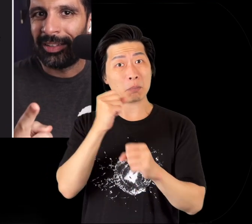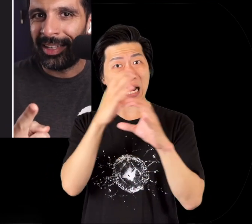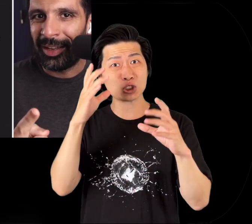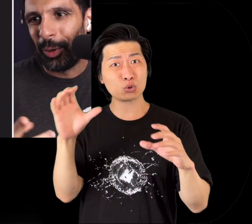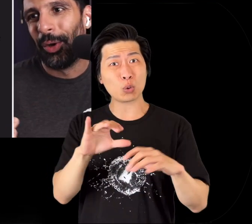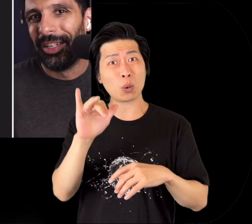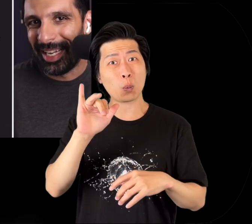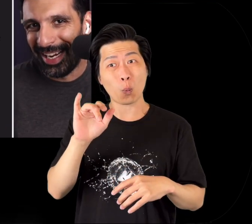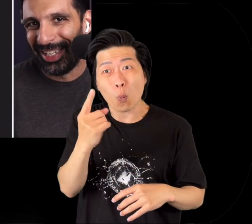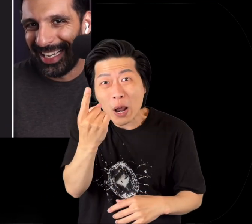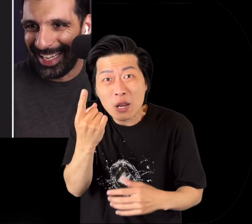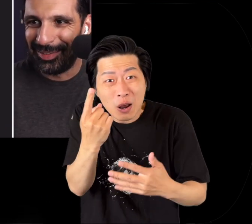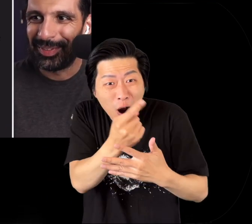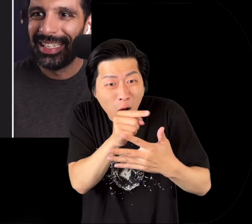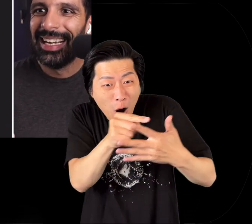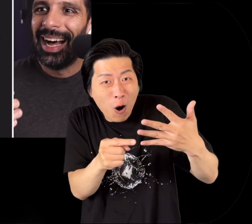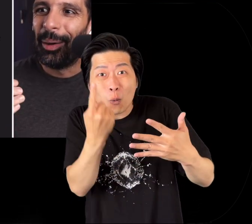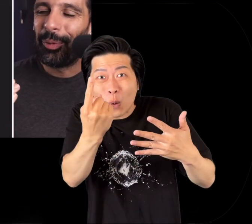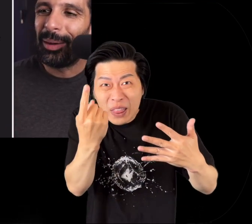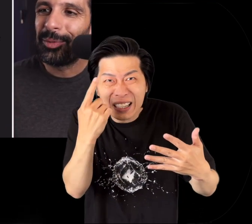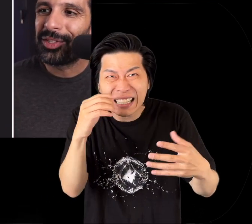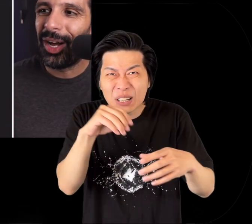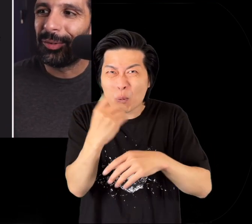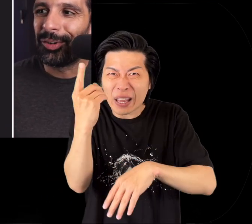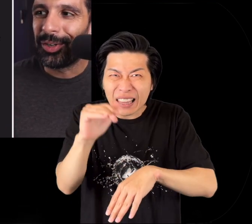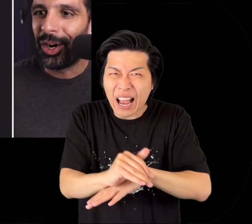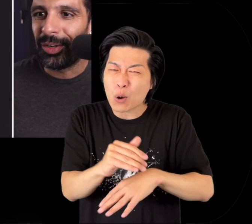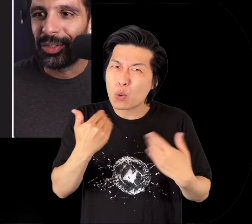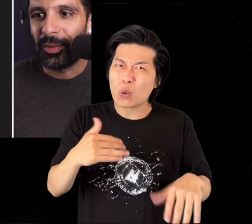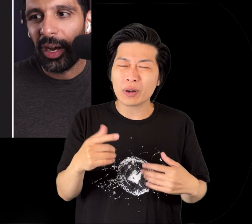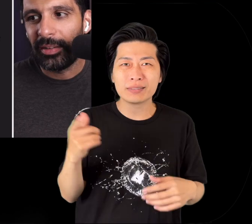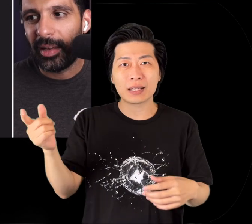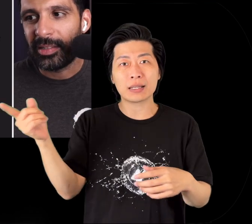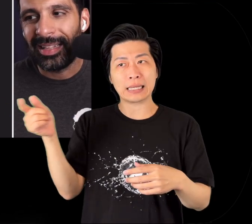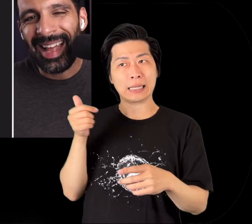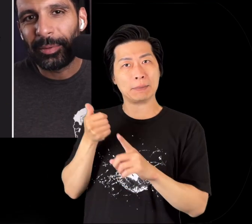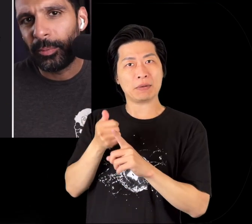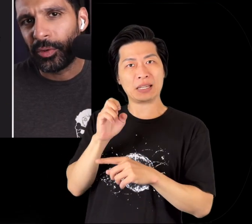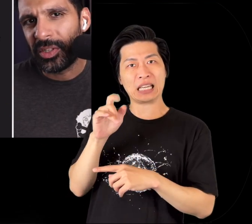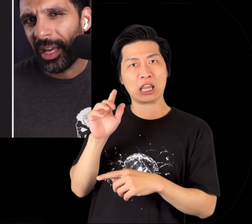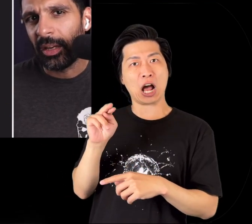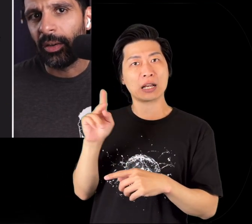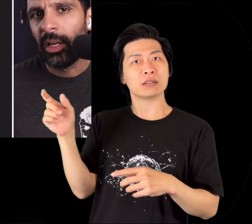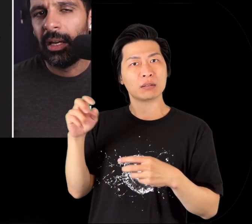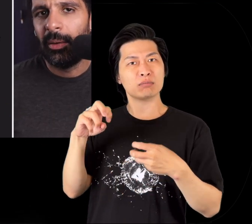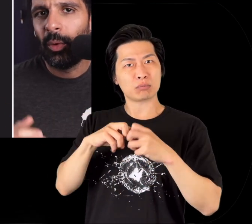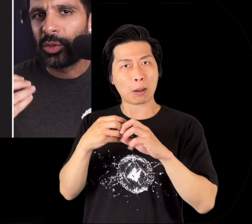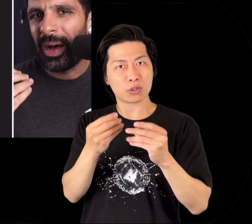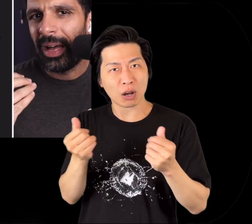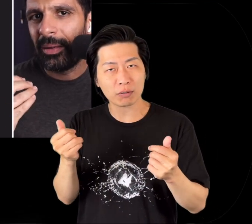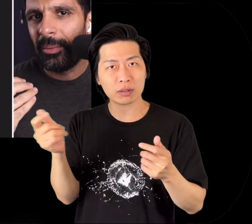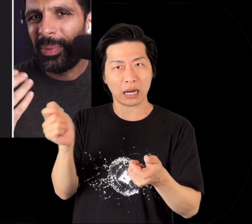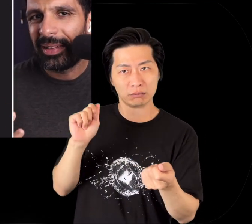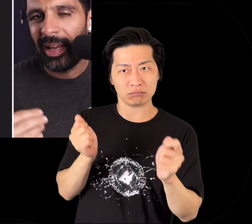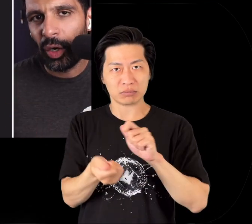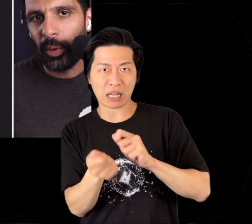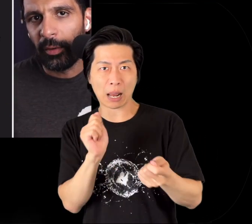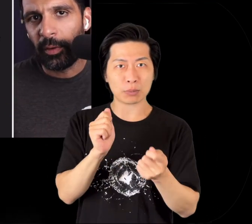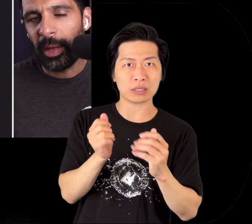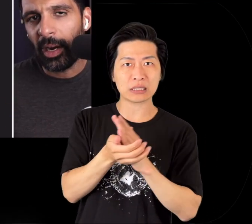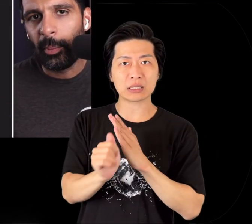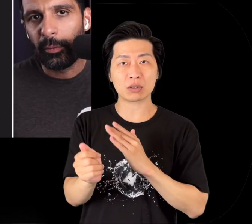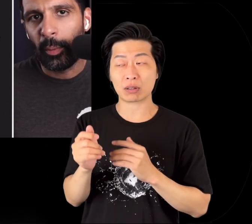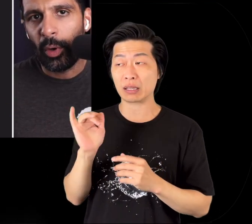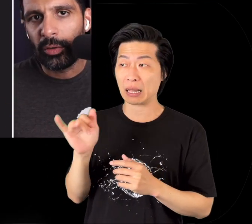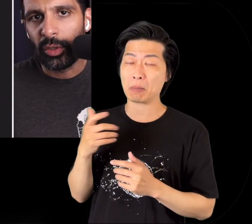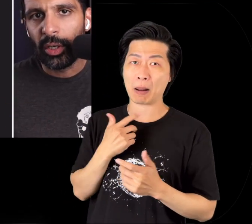in one day or your entire life. Problem solver, regardless of context, adaptable skill was my big takeaway from